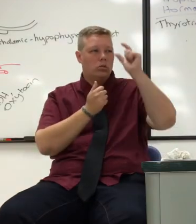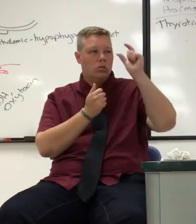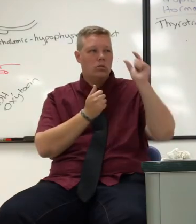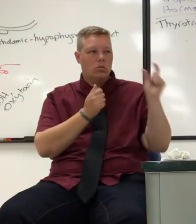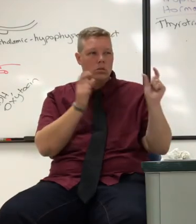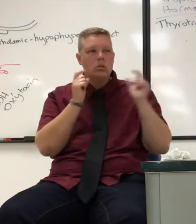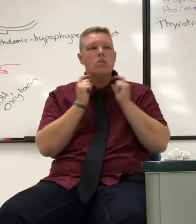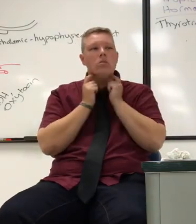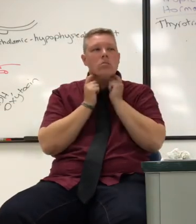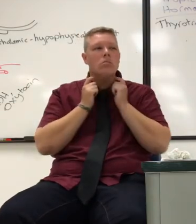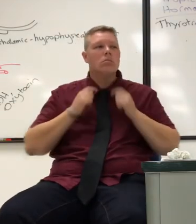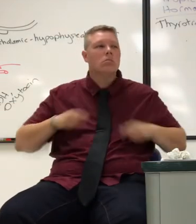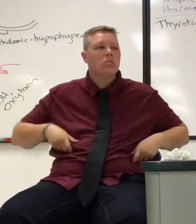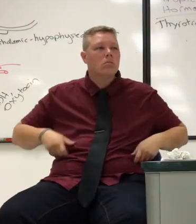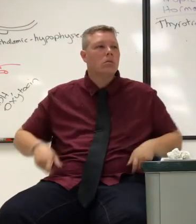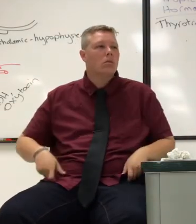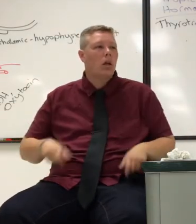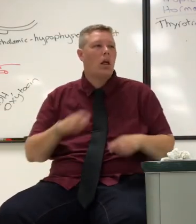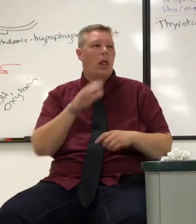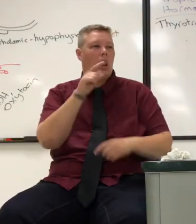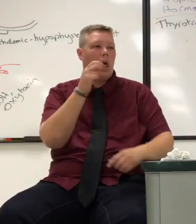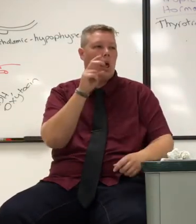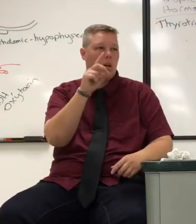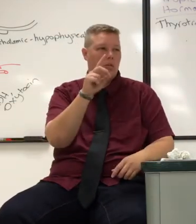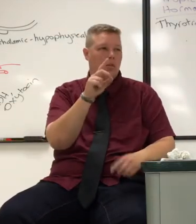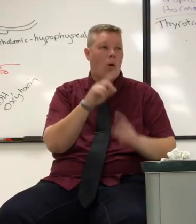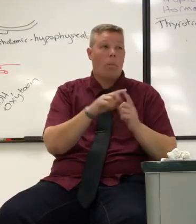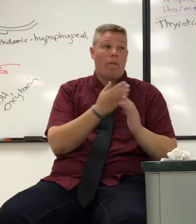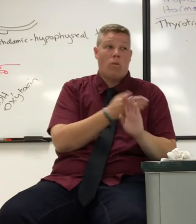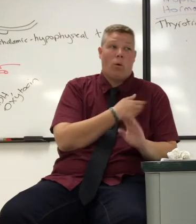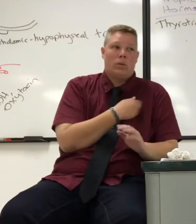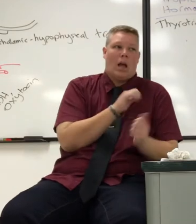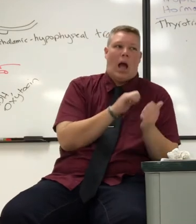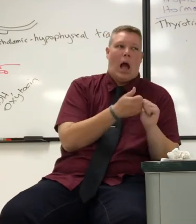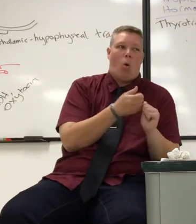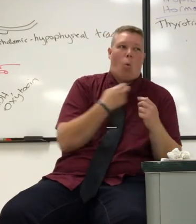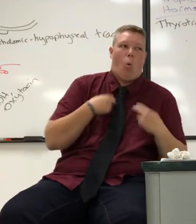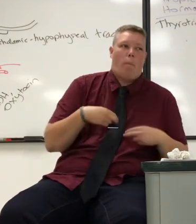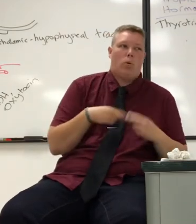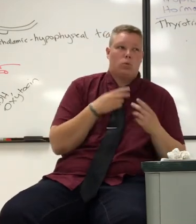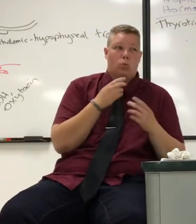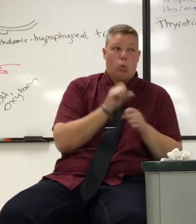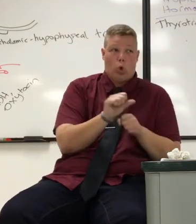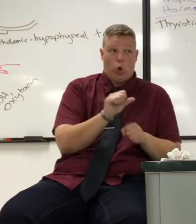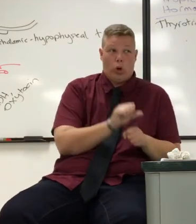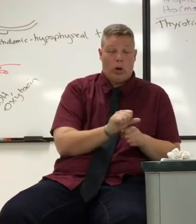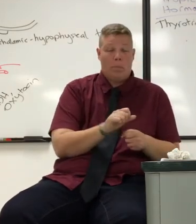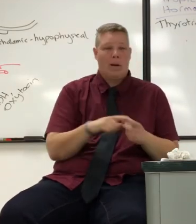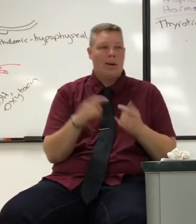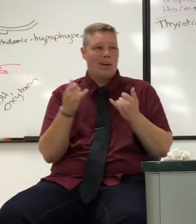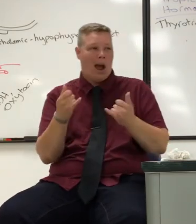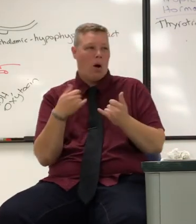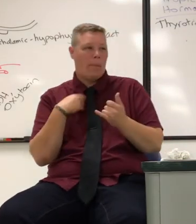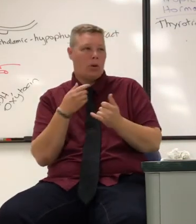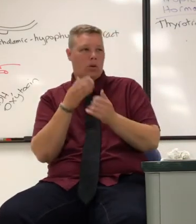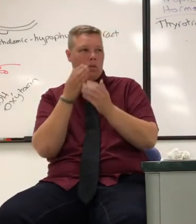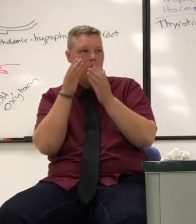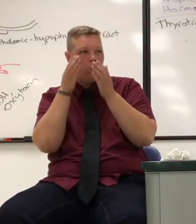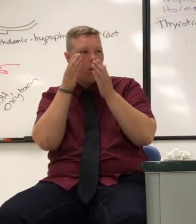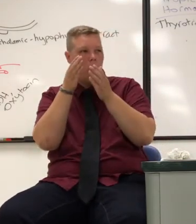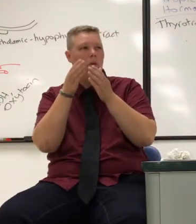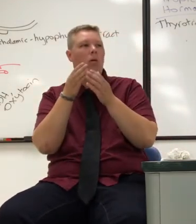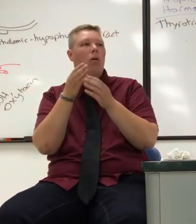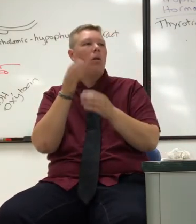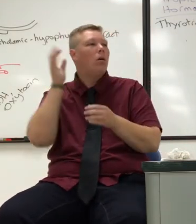was like how hormones work. This lecture is pituitary. And I'm just going to go over all the details of pituitary. And then after